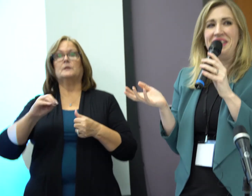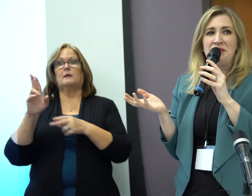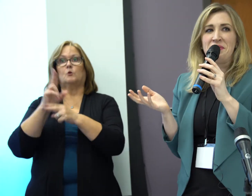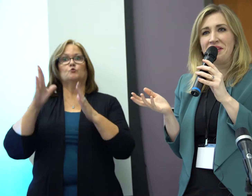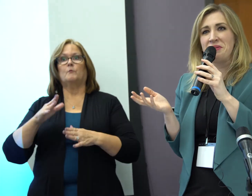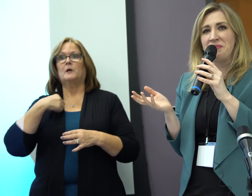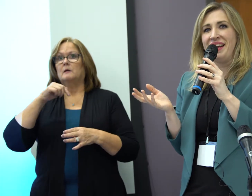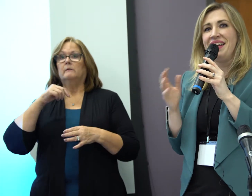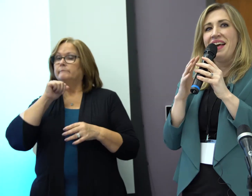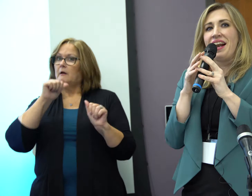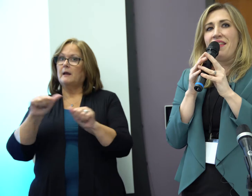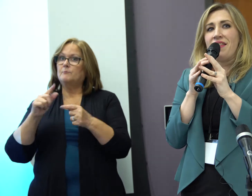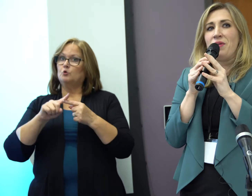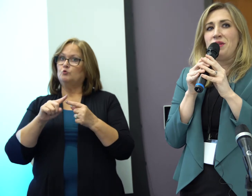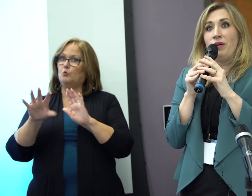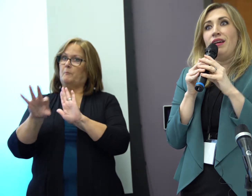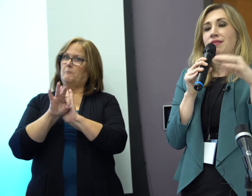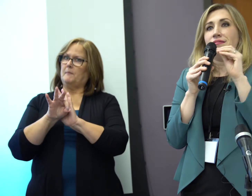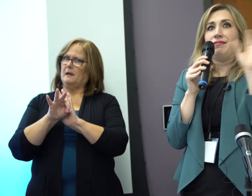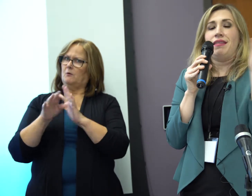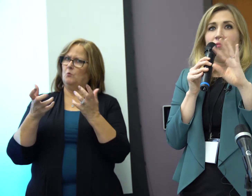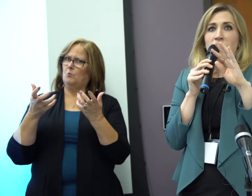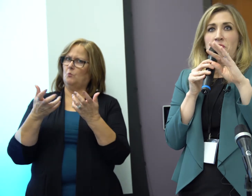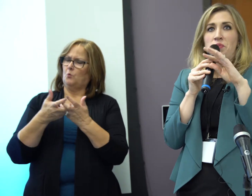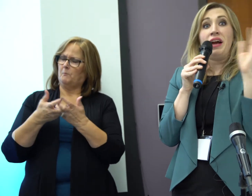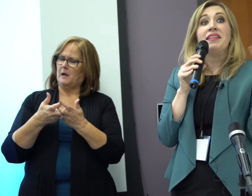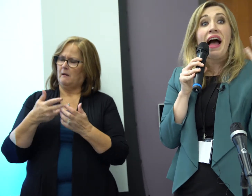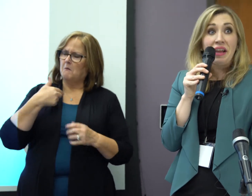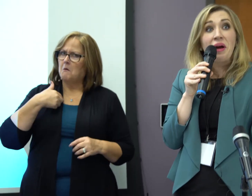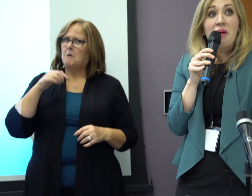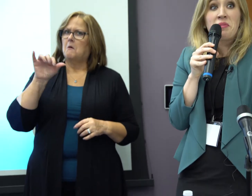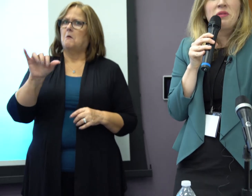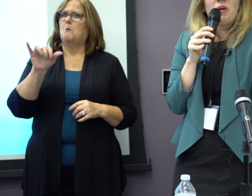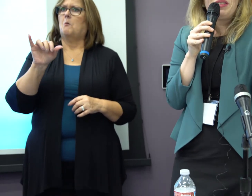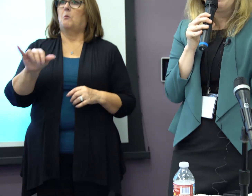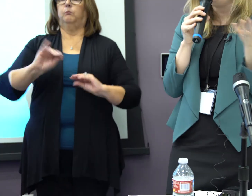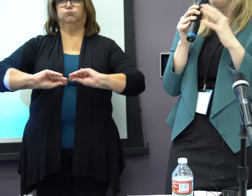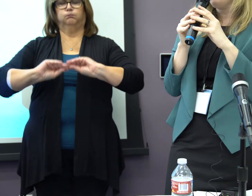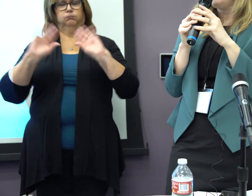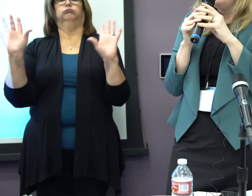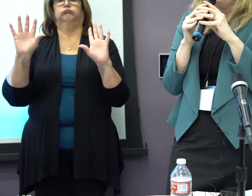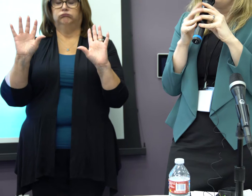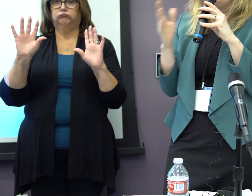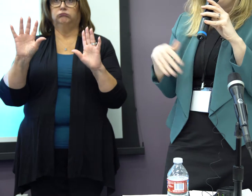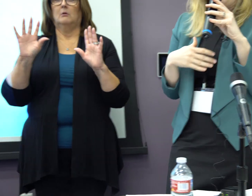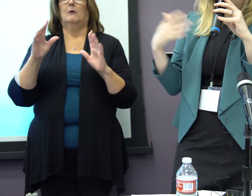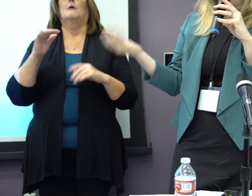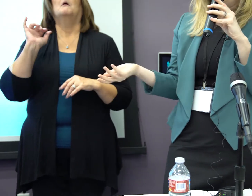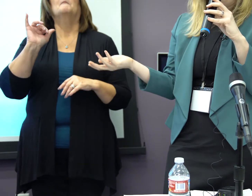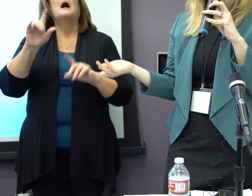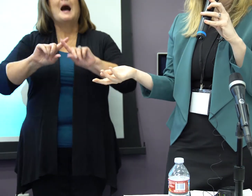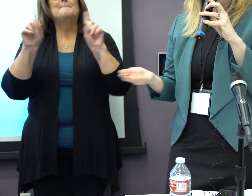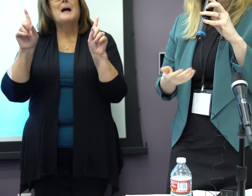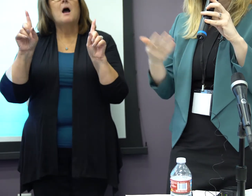said they didn't get to pick their roommate, and I thought that was a pretty bright line result that we found. Now, again,